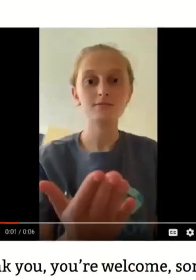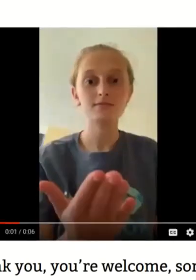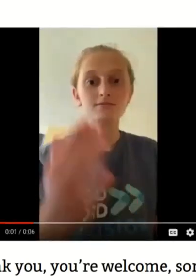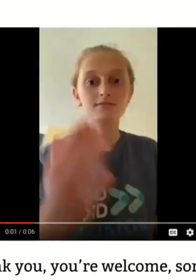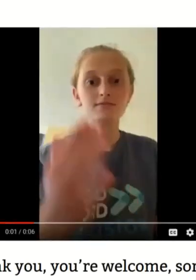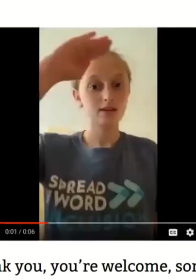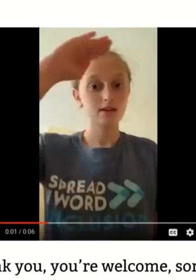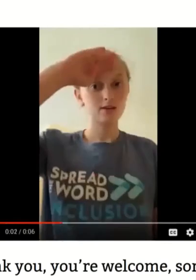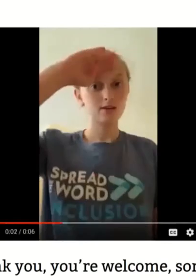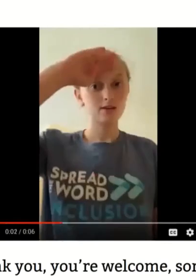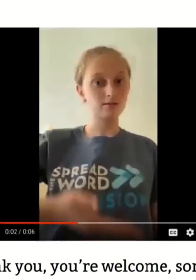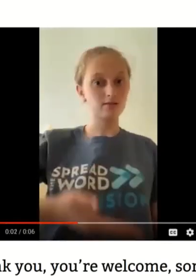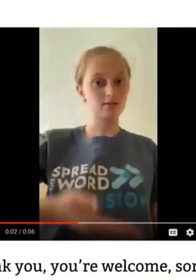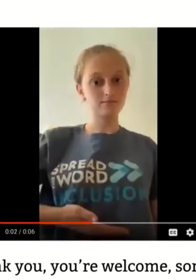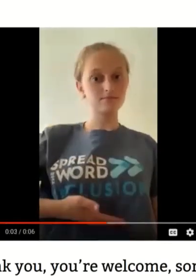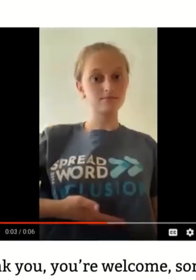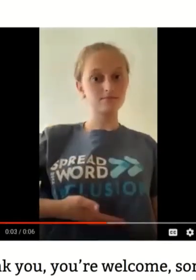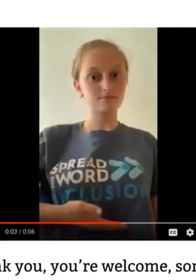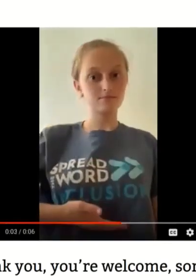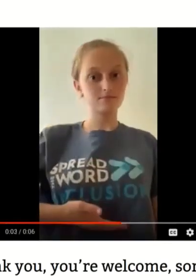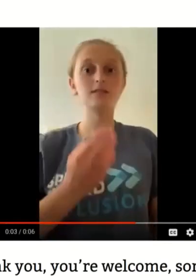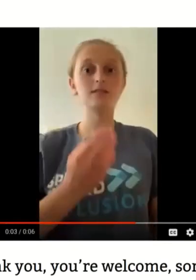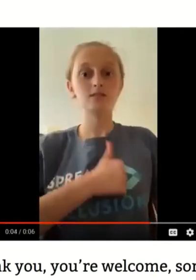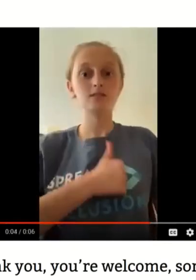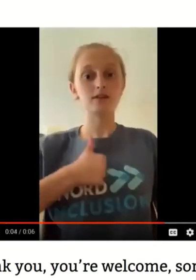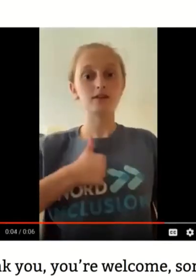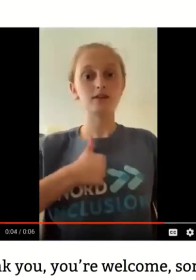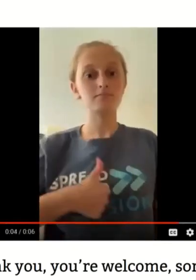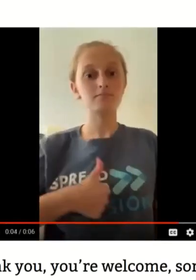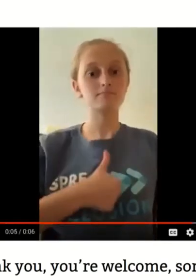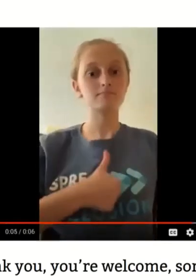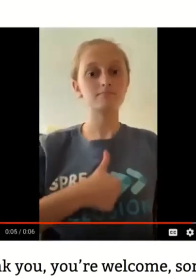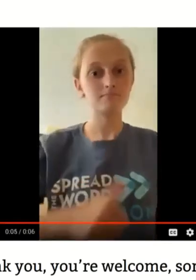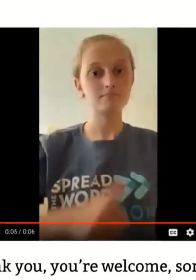you're welcome and sorry